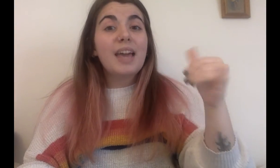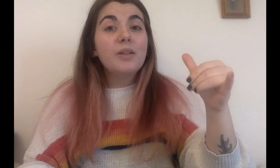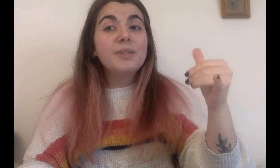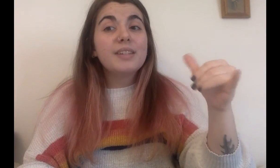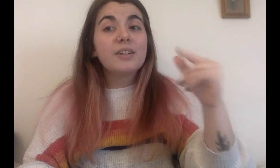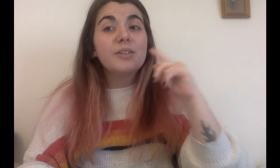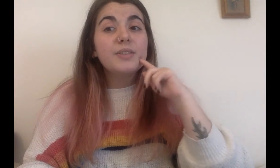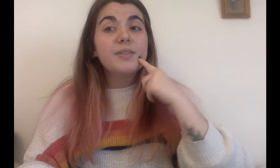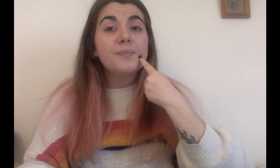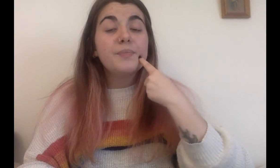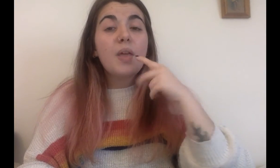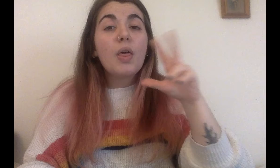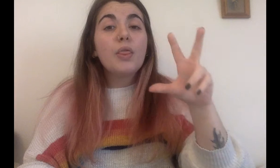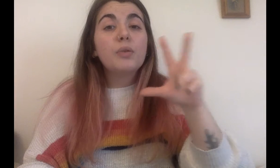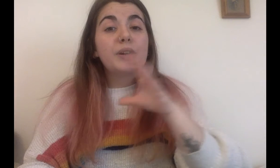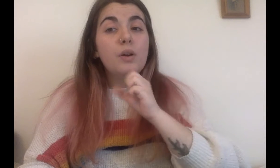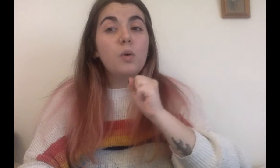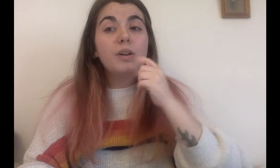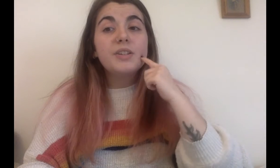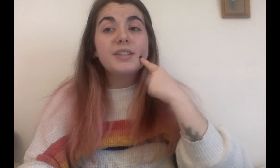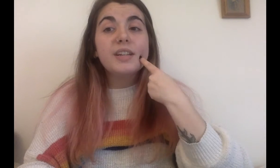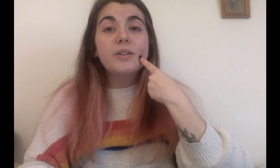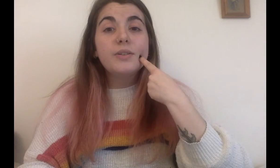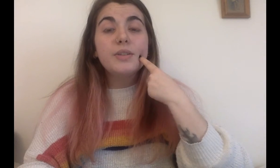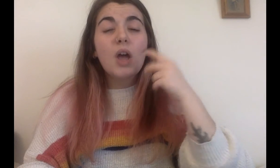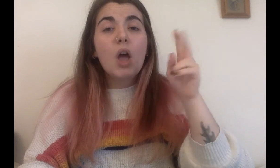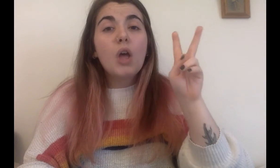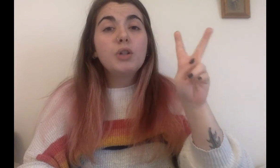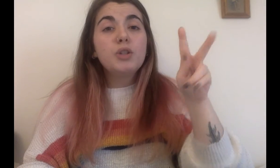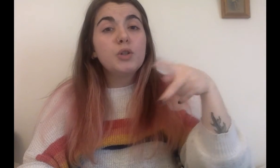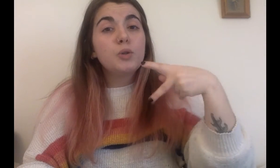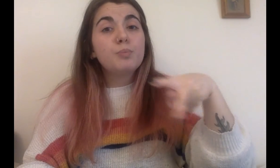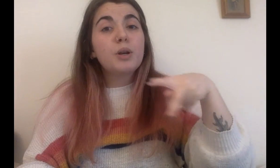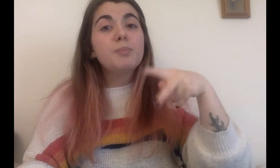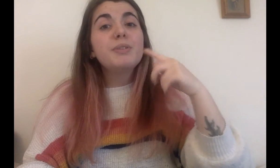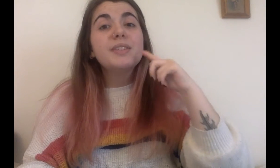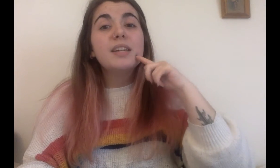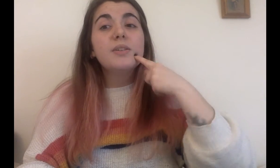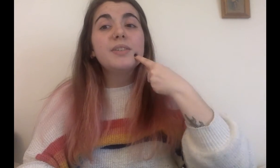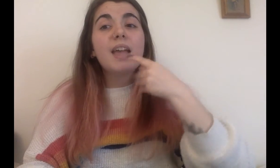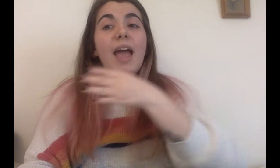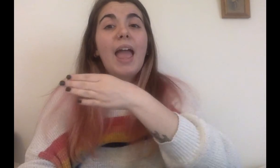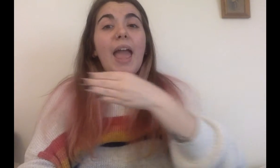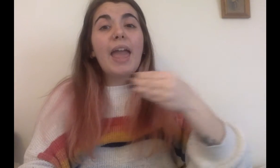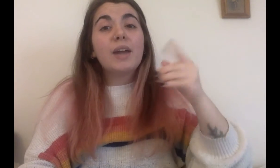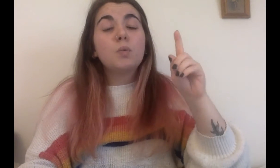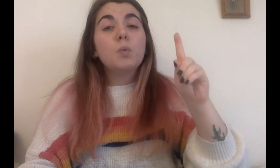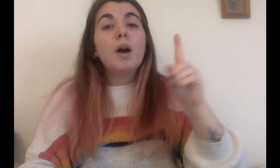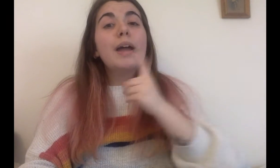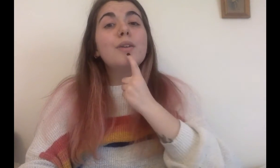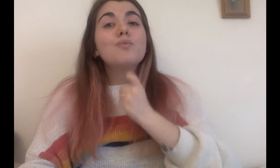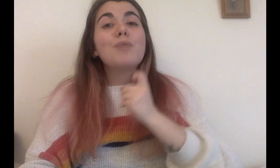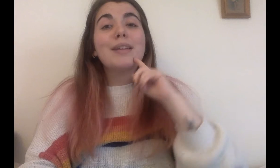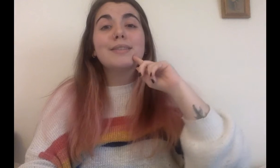yellow Skittles, 3 orange Skittles, 2 purple Skittles, and 1 red